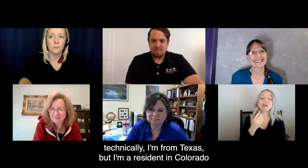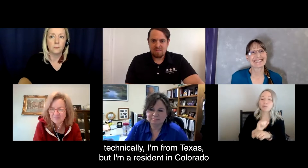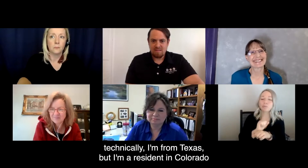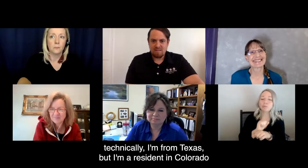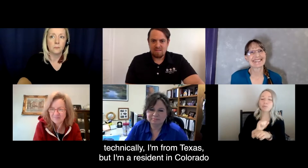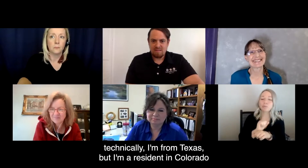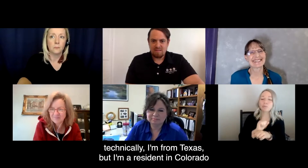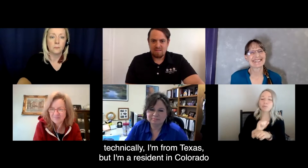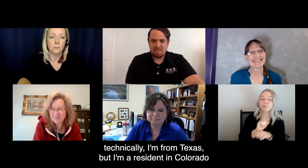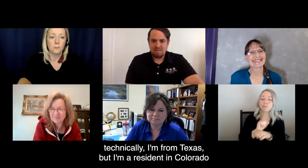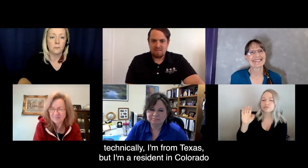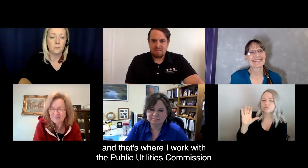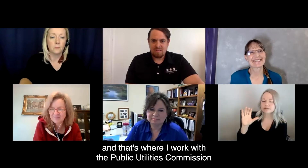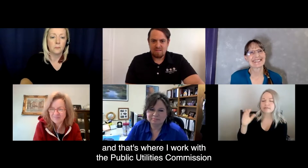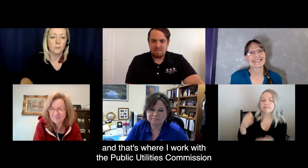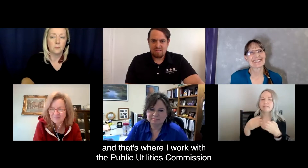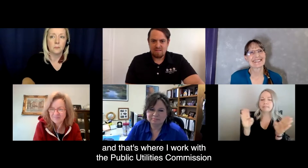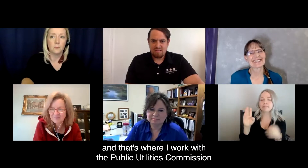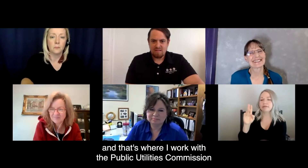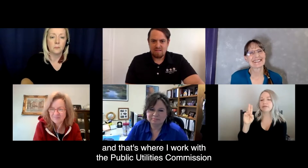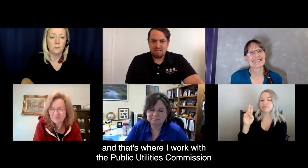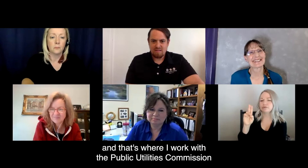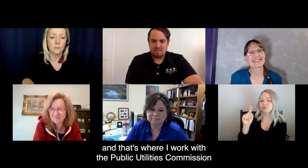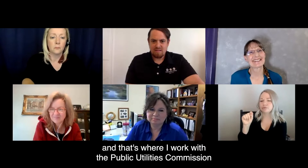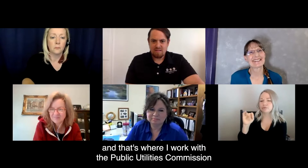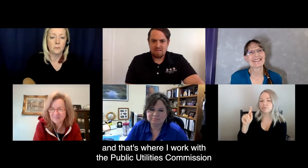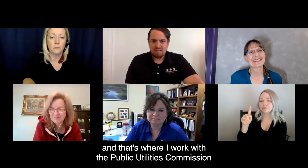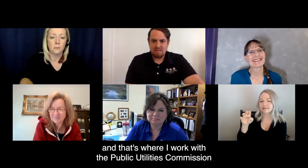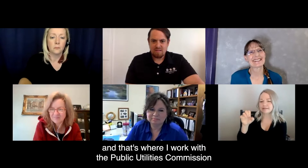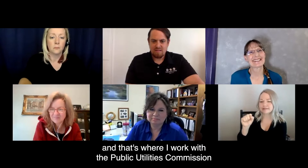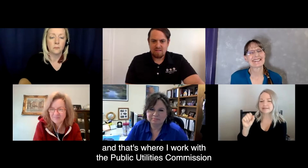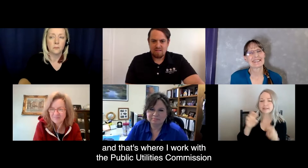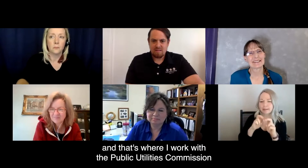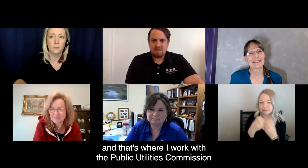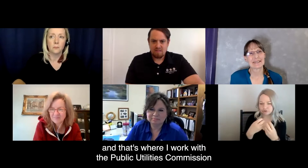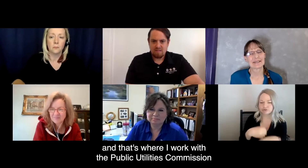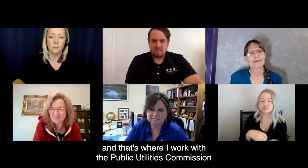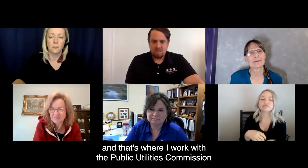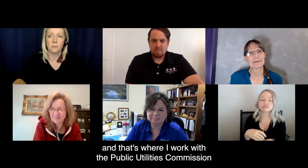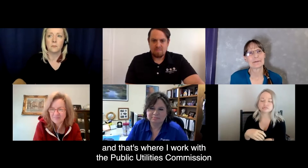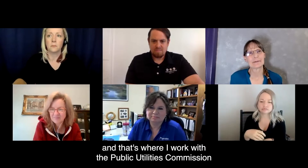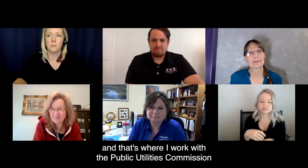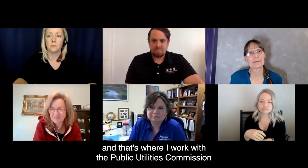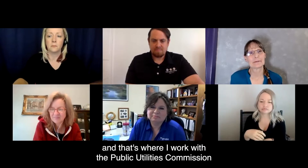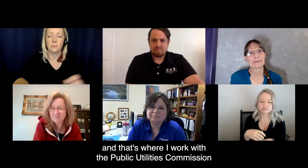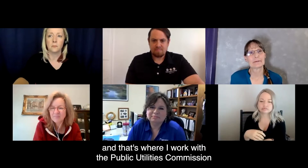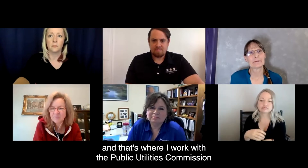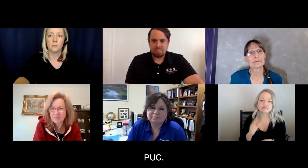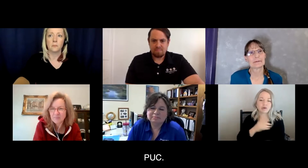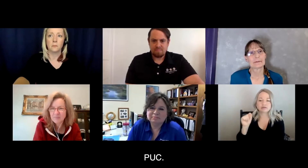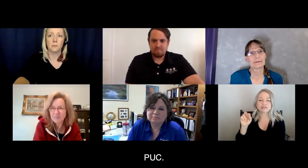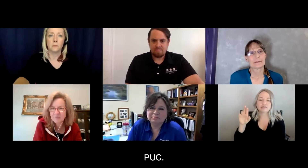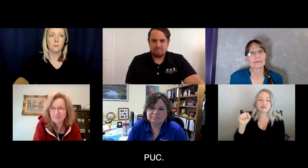I'm resident in Colorado. And that's where I work with the Public Utilities Commission,